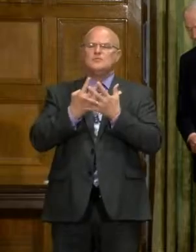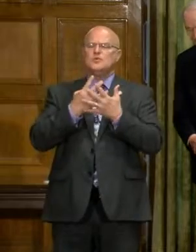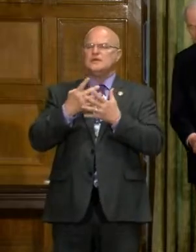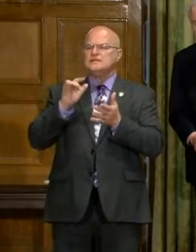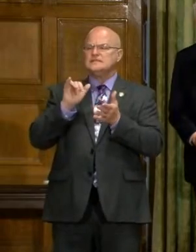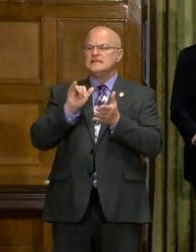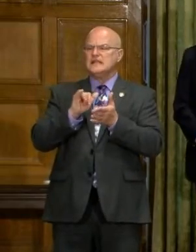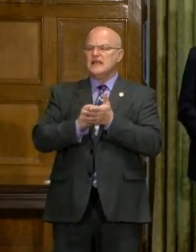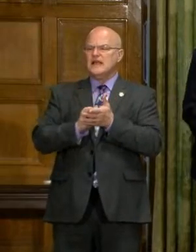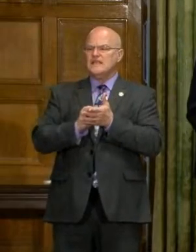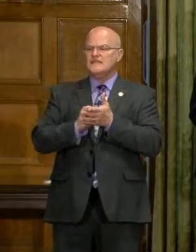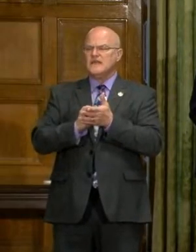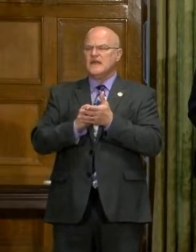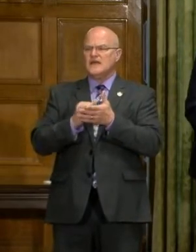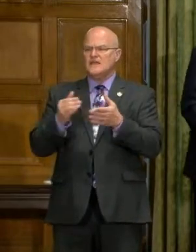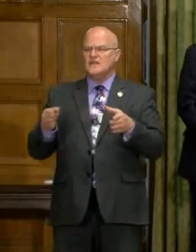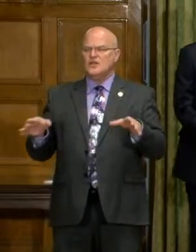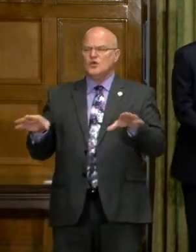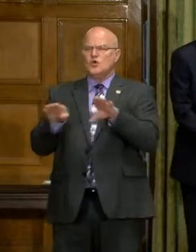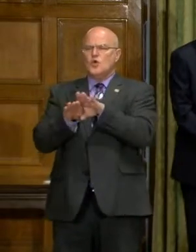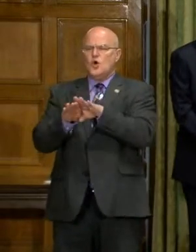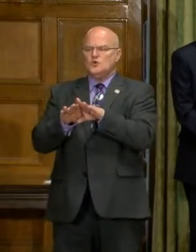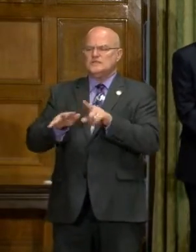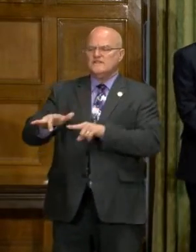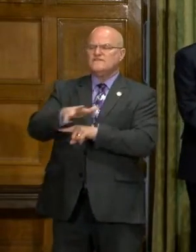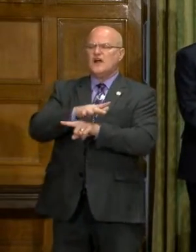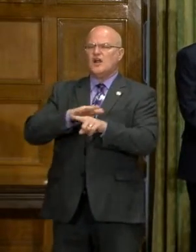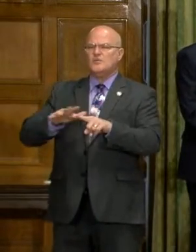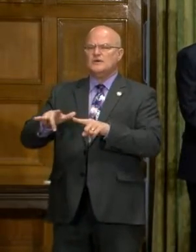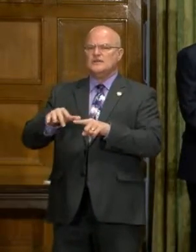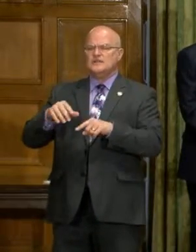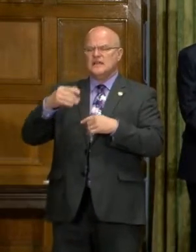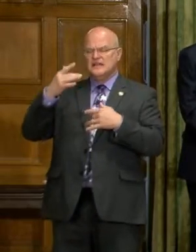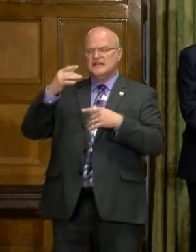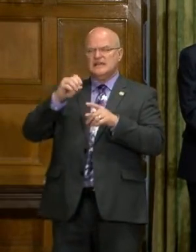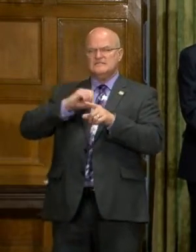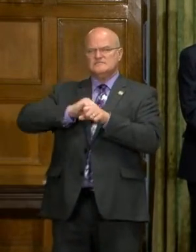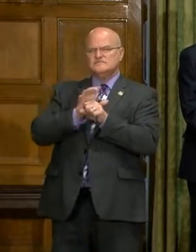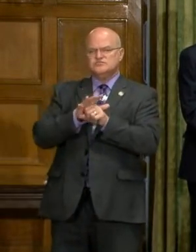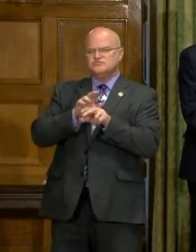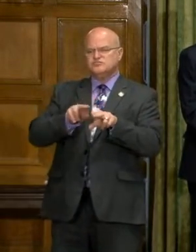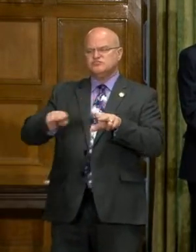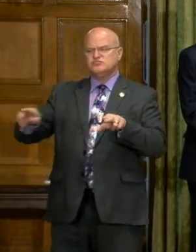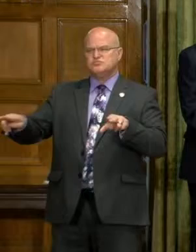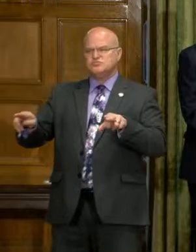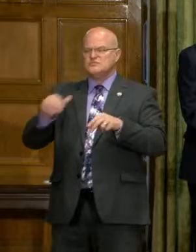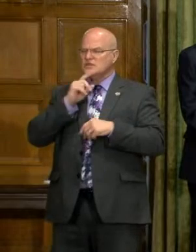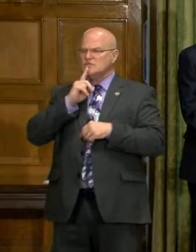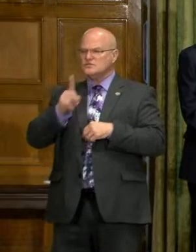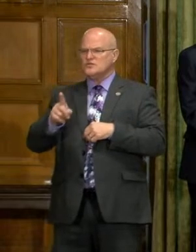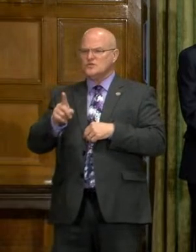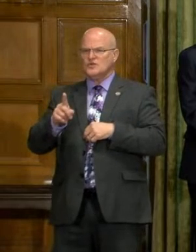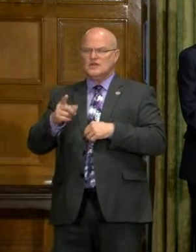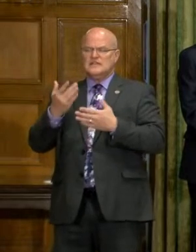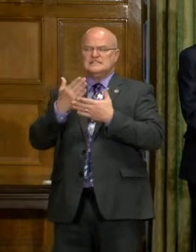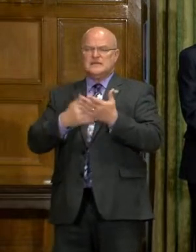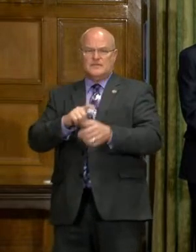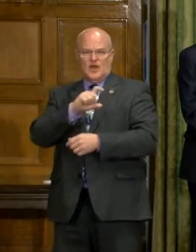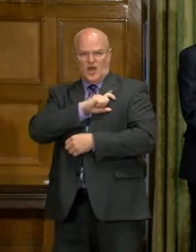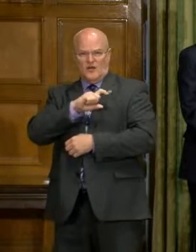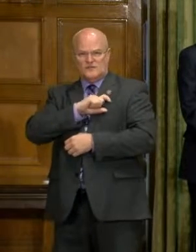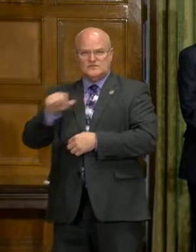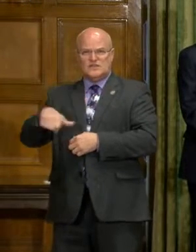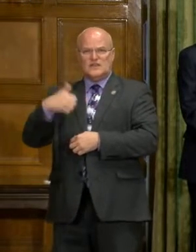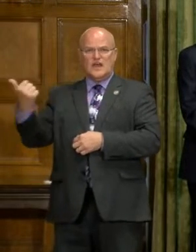idea that these are closed environments where a virus has been tossed around at times, but that's not entirely true. There are corrections officers